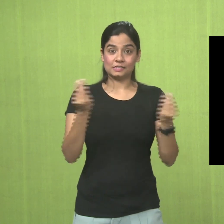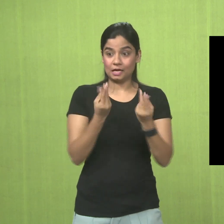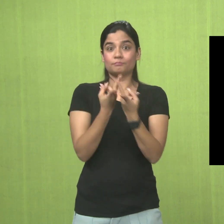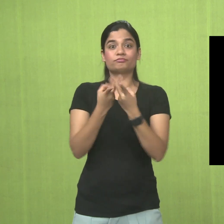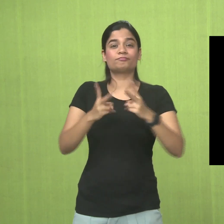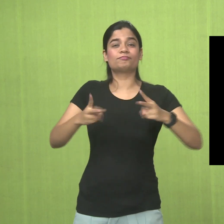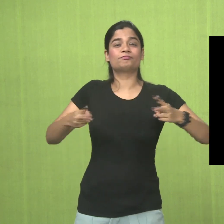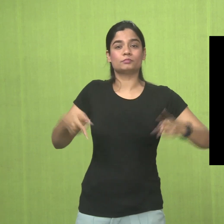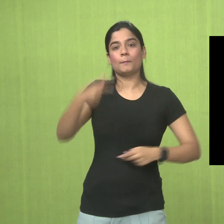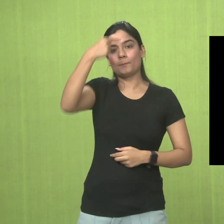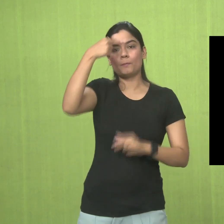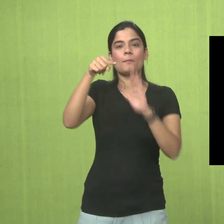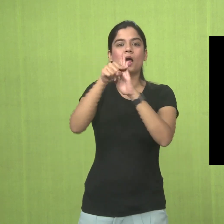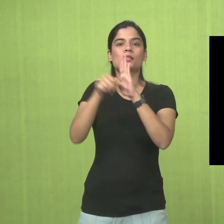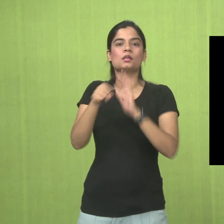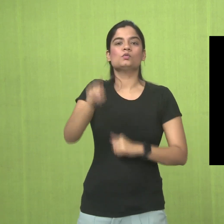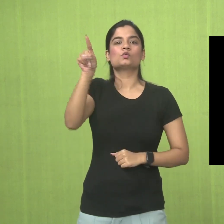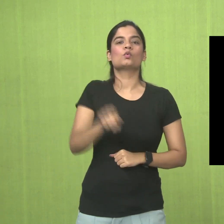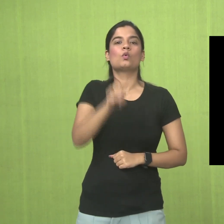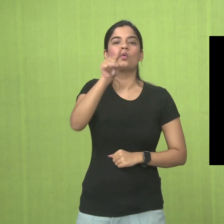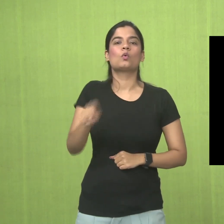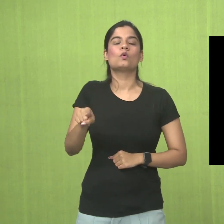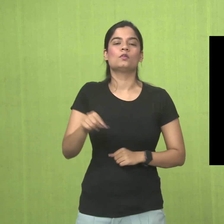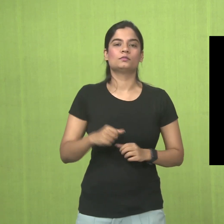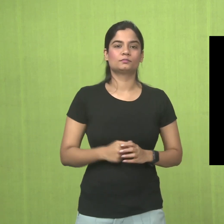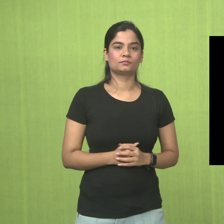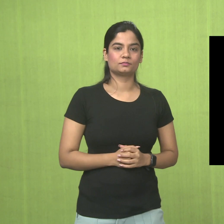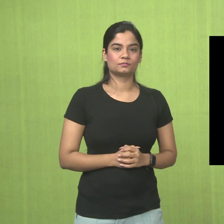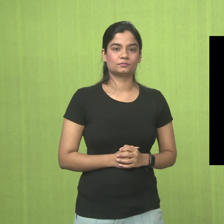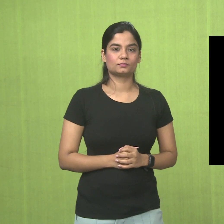behaviors. There are so many unethical behaviors related to irregularity.